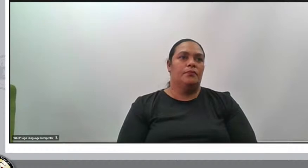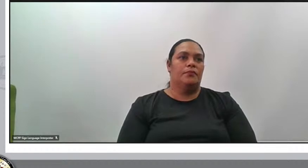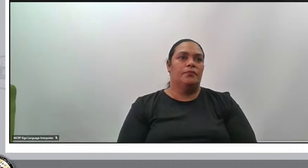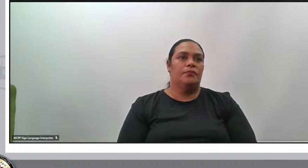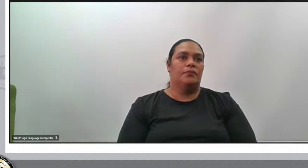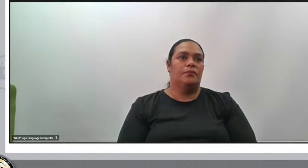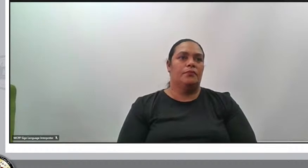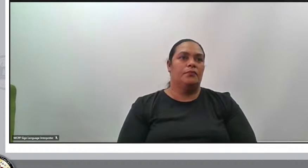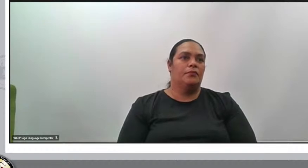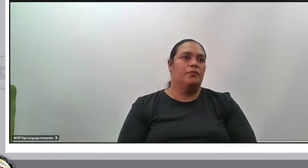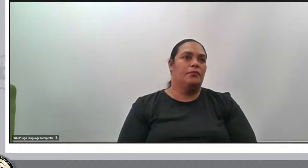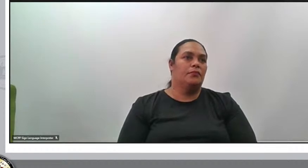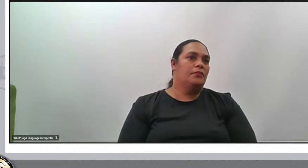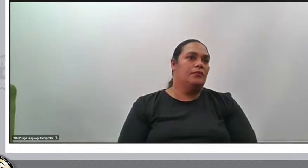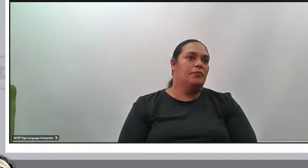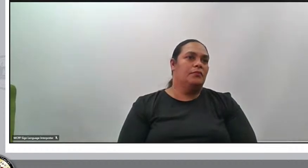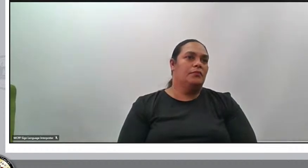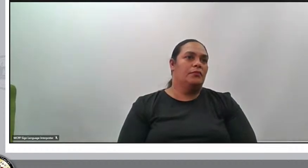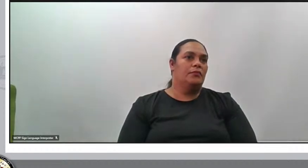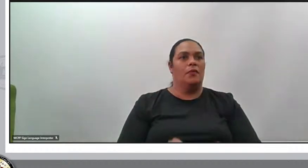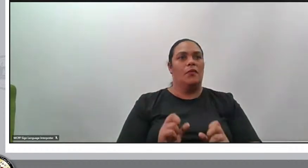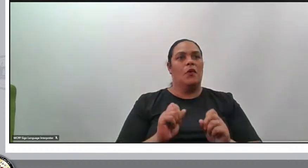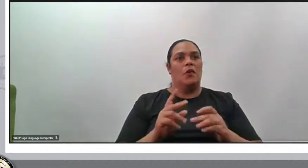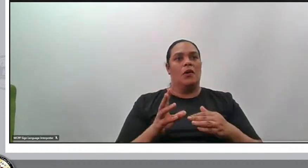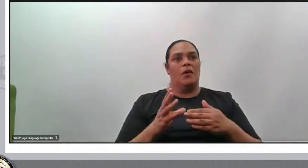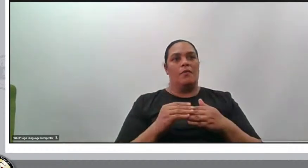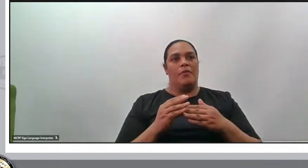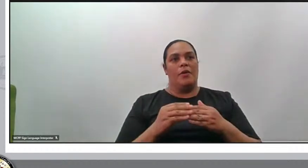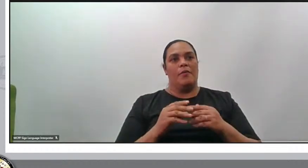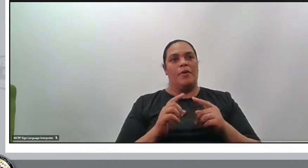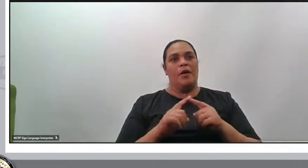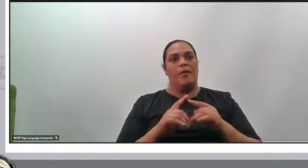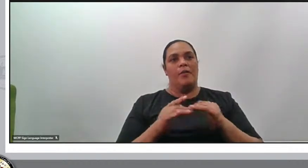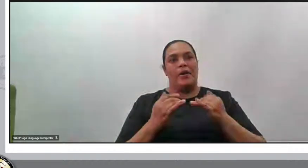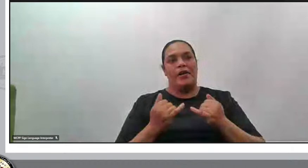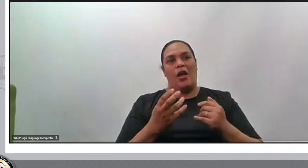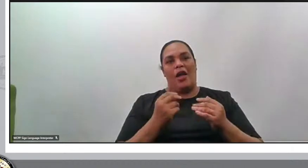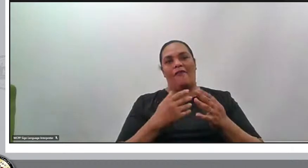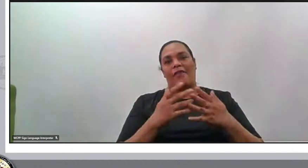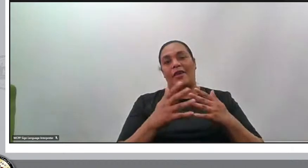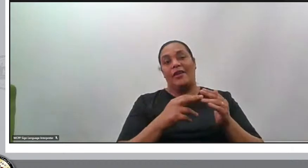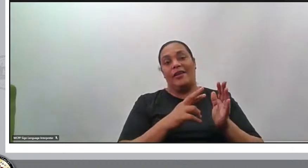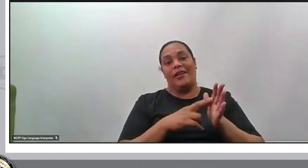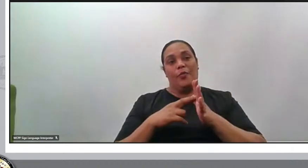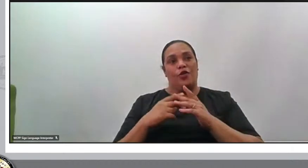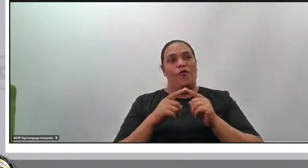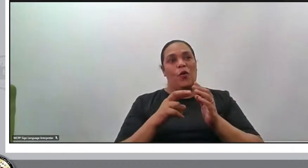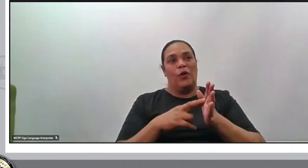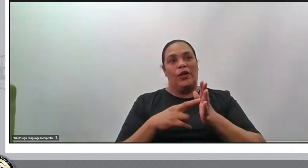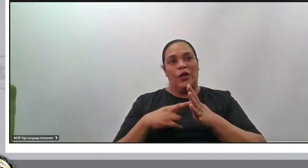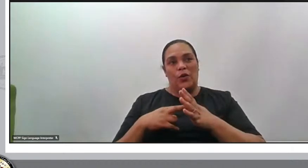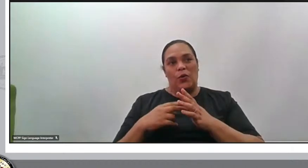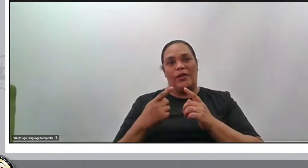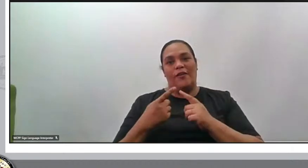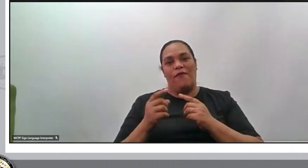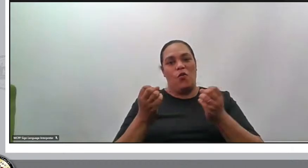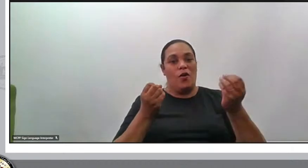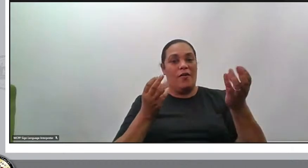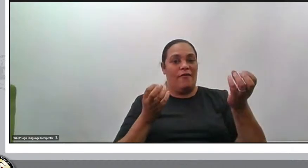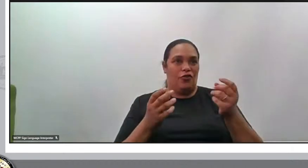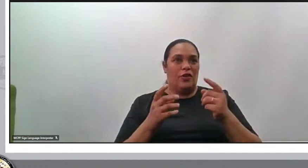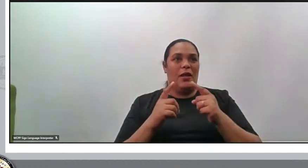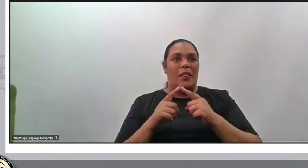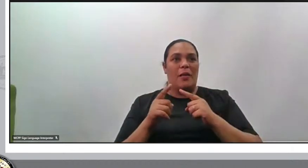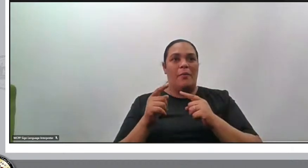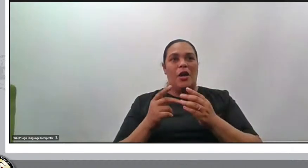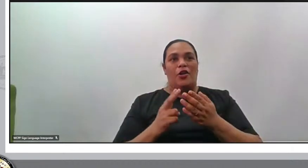All right, members, are there any recommendations or requests for information? Honourable